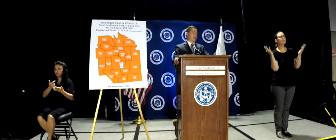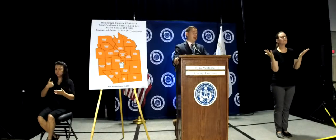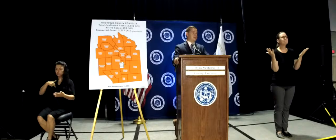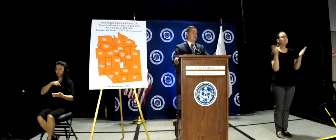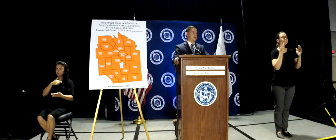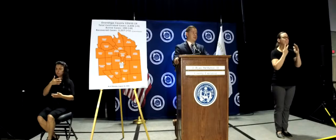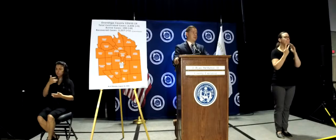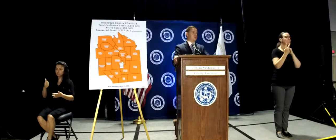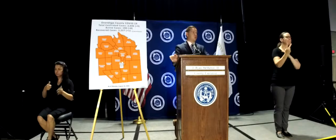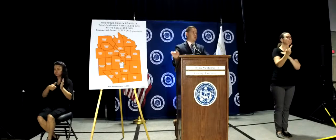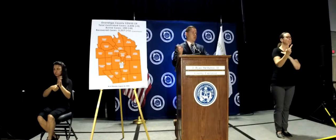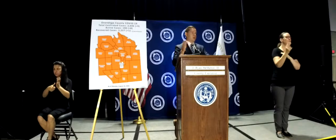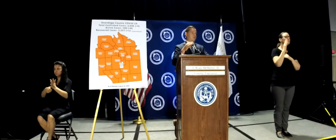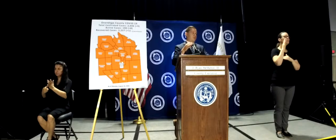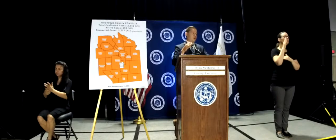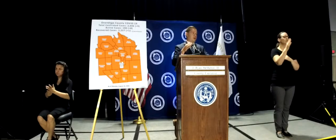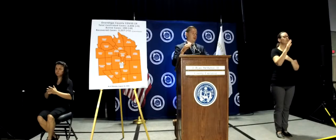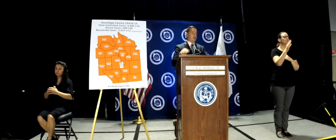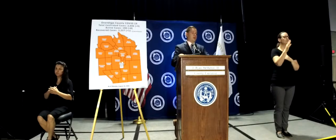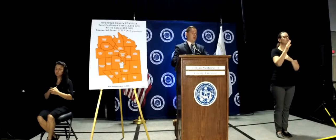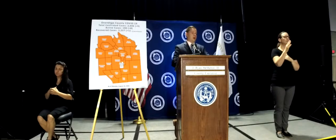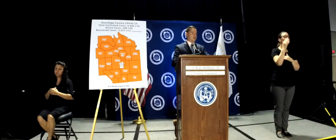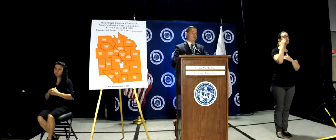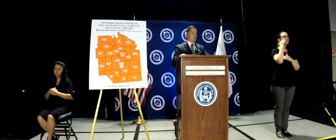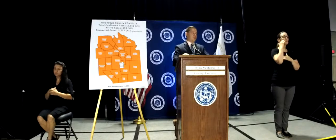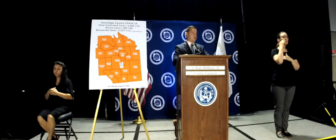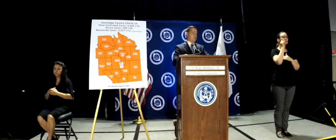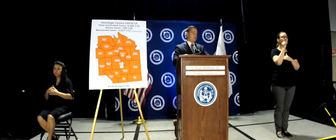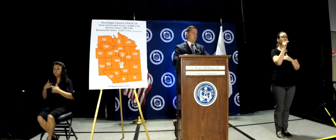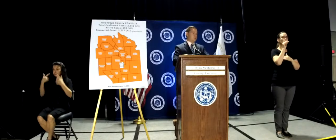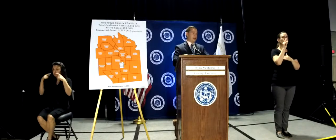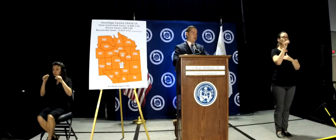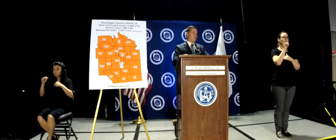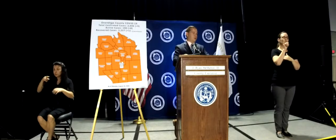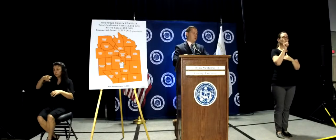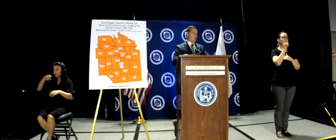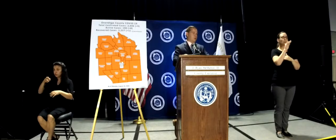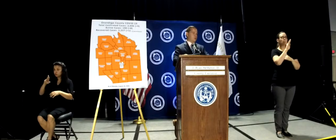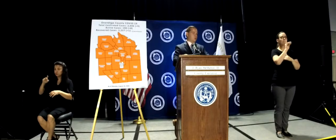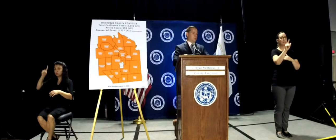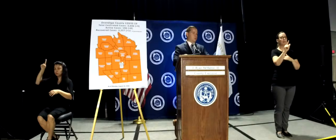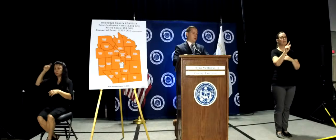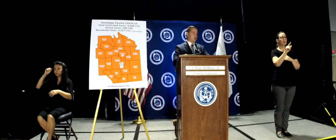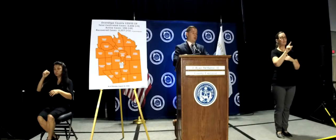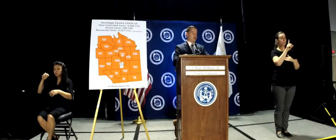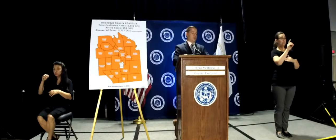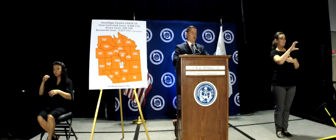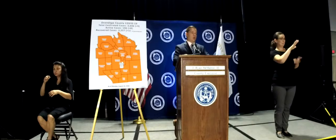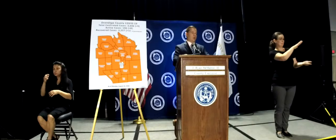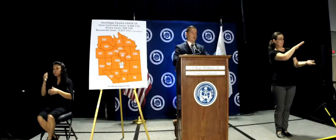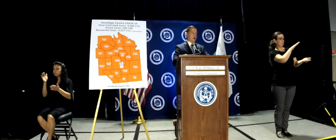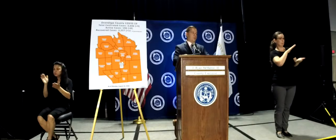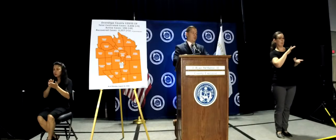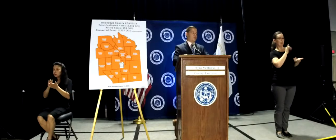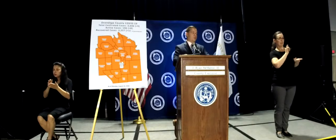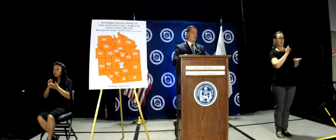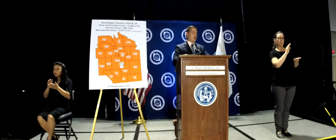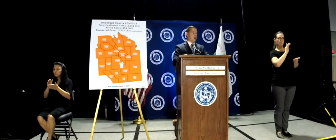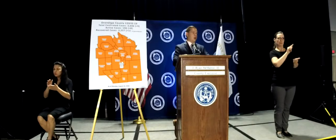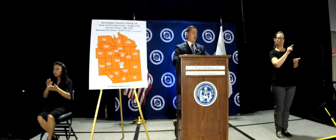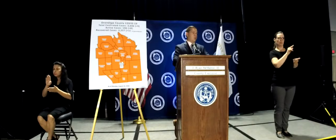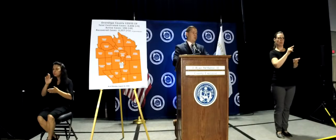bill will get out of D.C. Schools will get funding. Some of these dollar figures going to schools are noteworthy